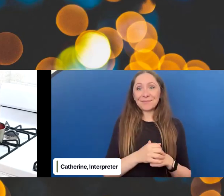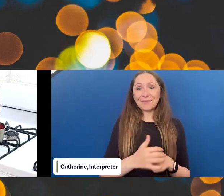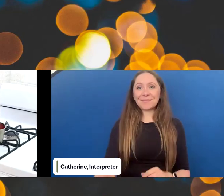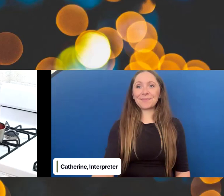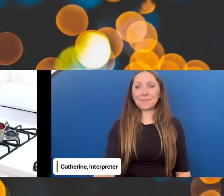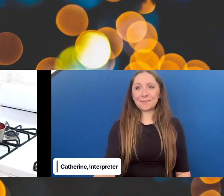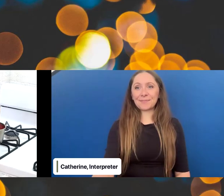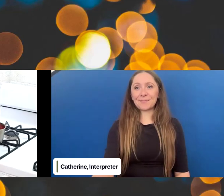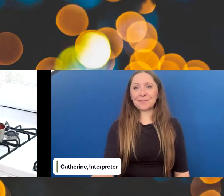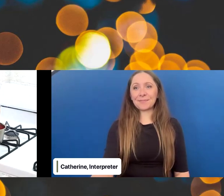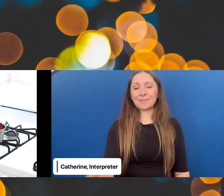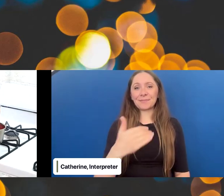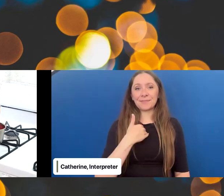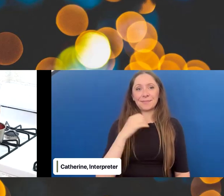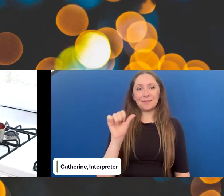Here's another